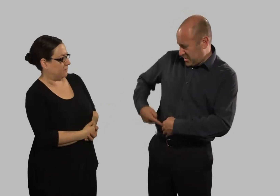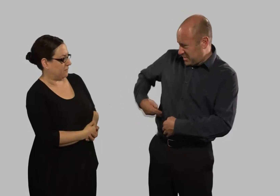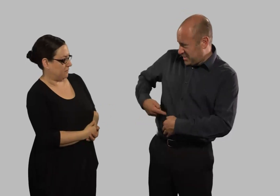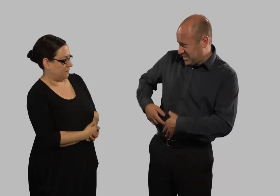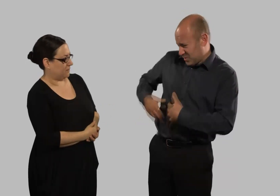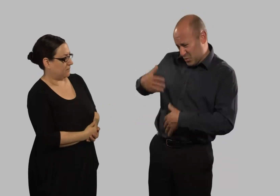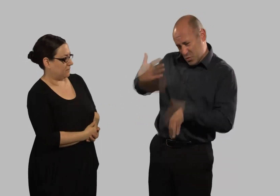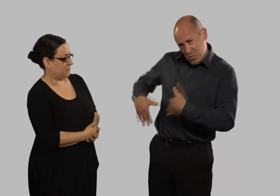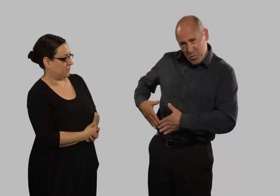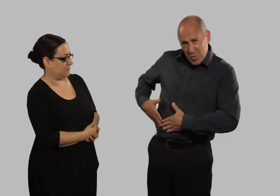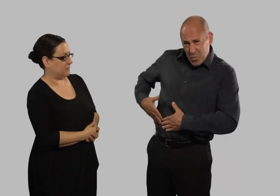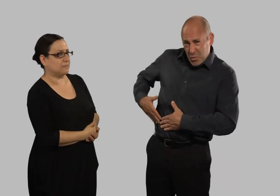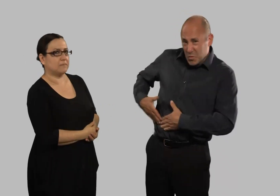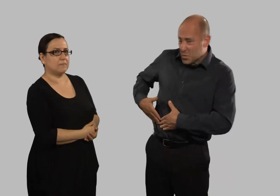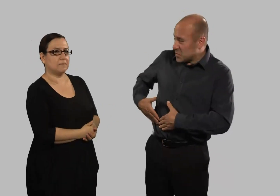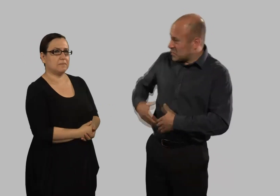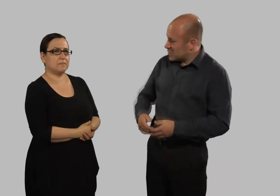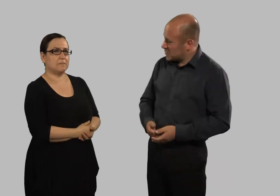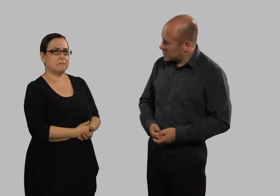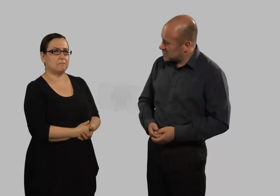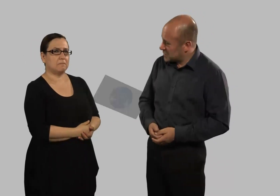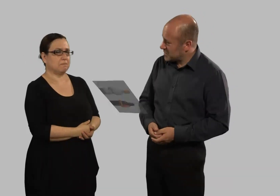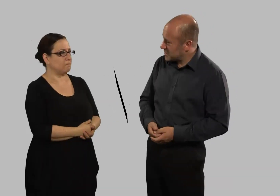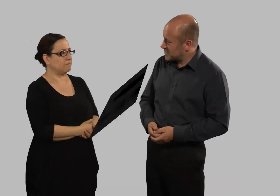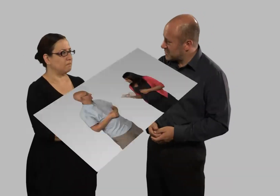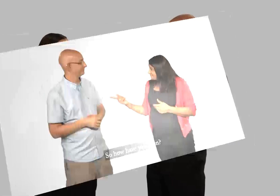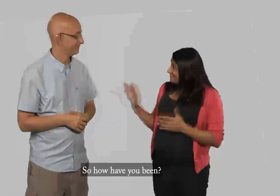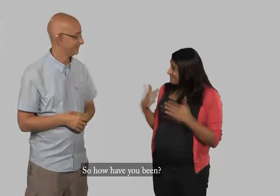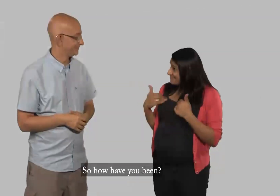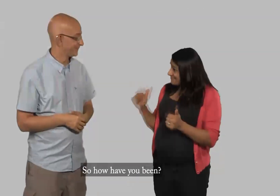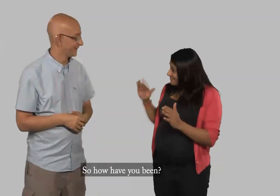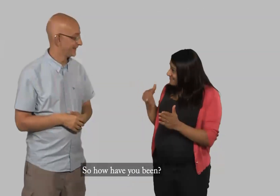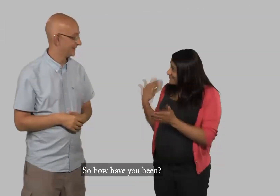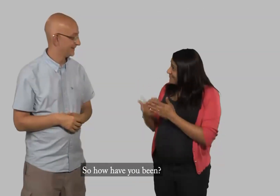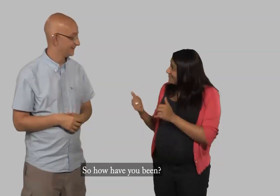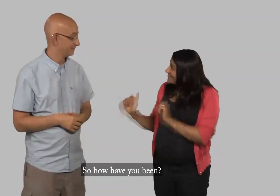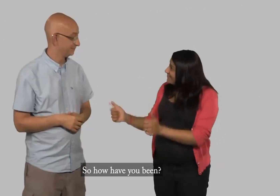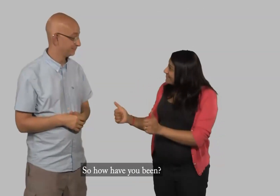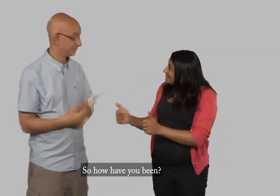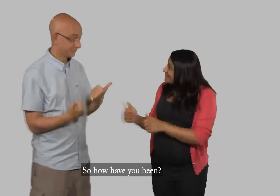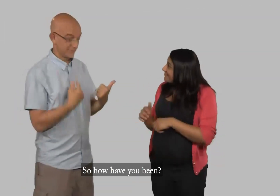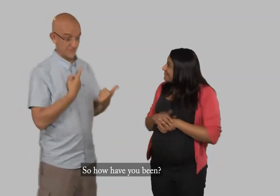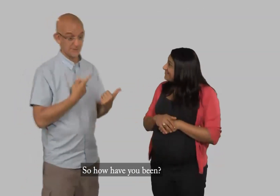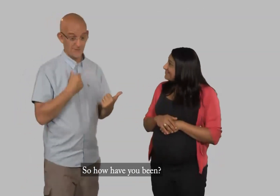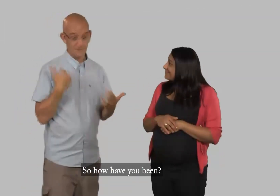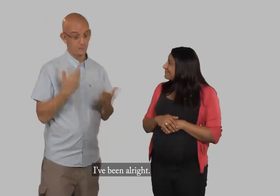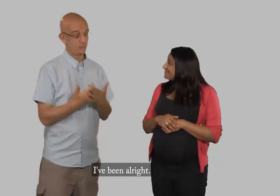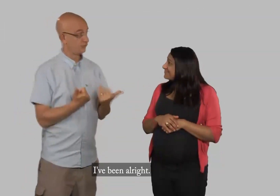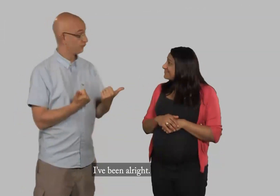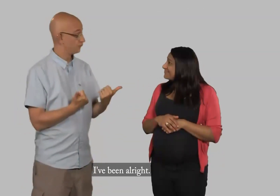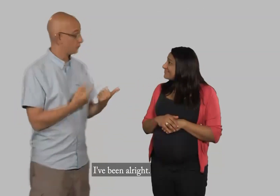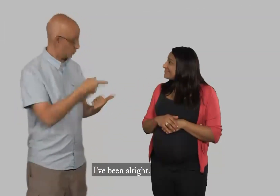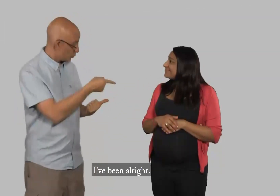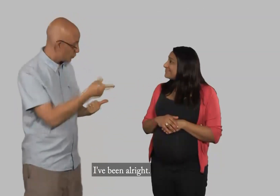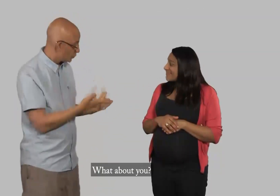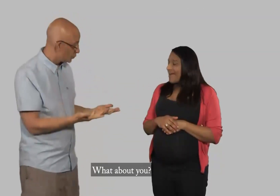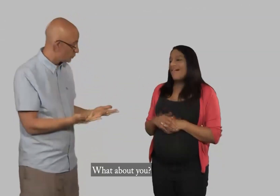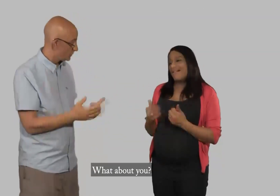So how have you been? I've been all right. What about